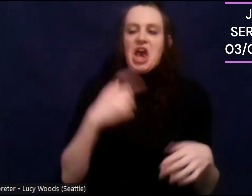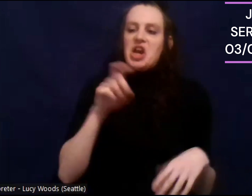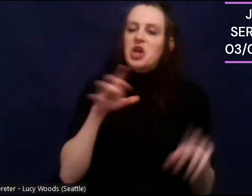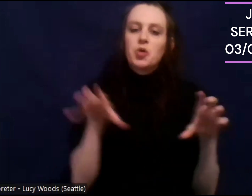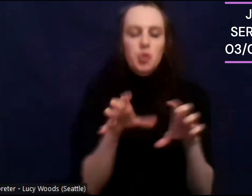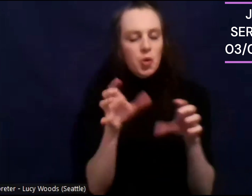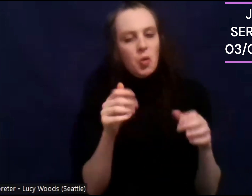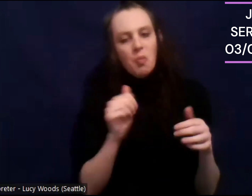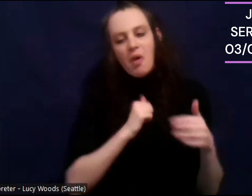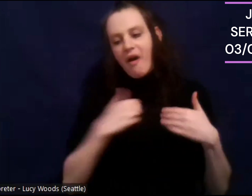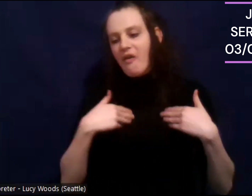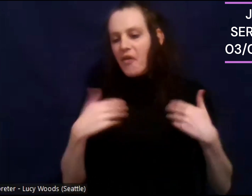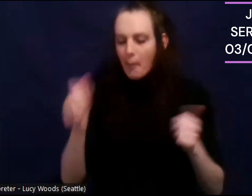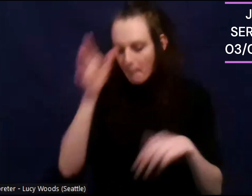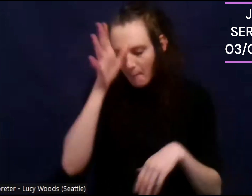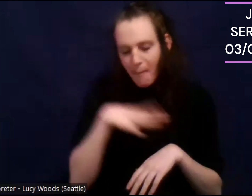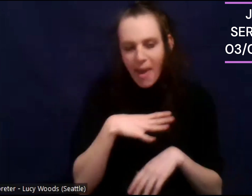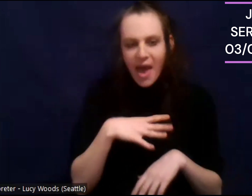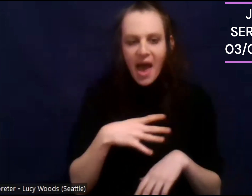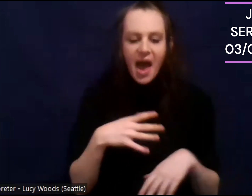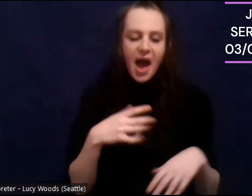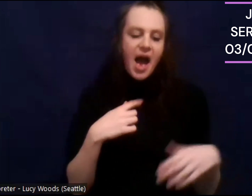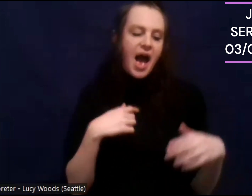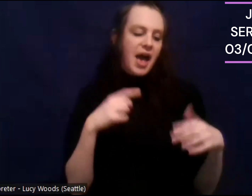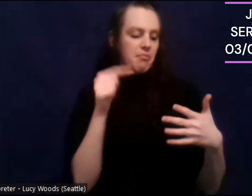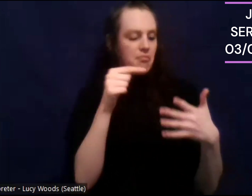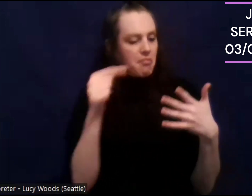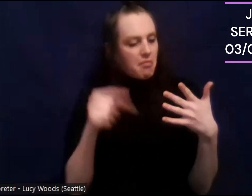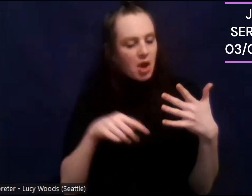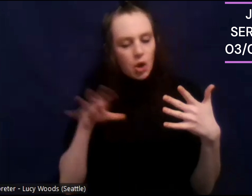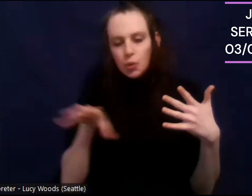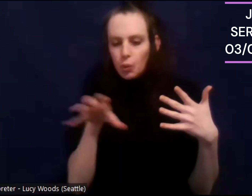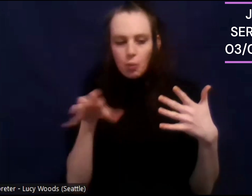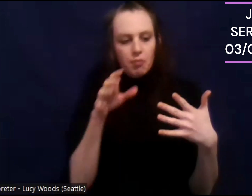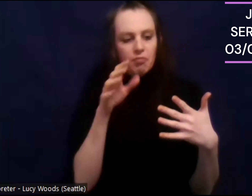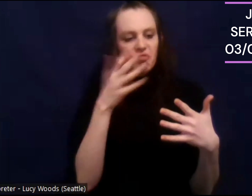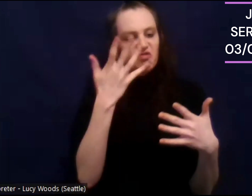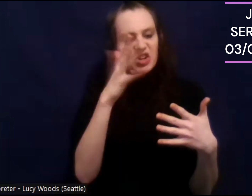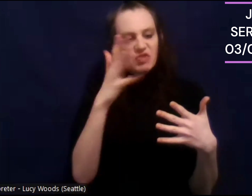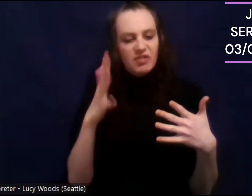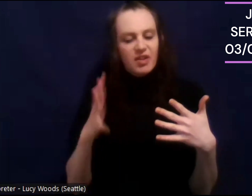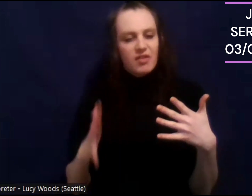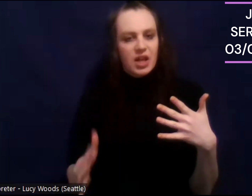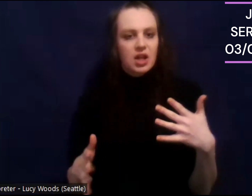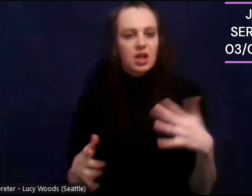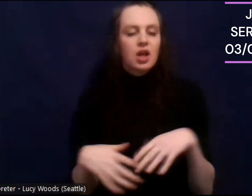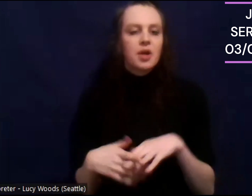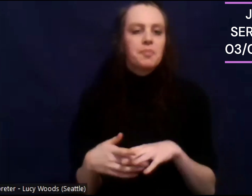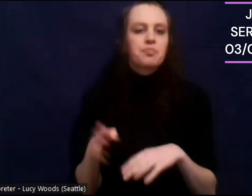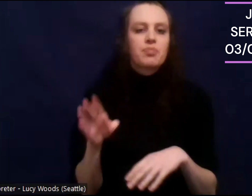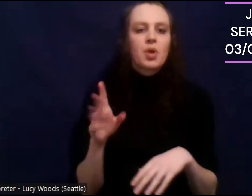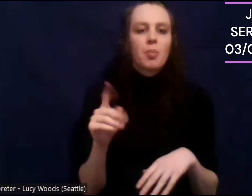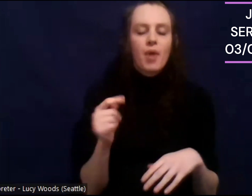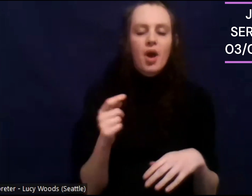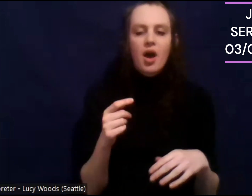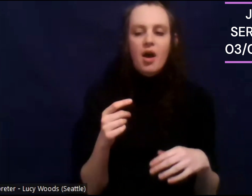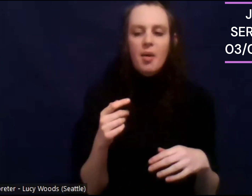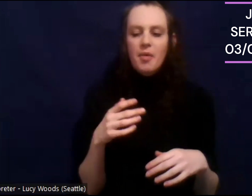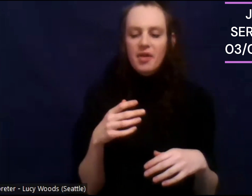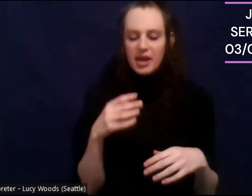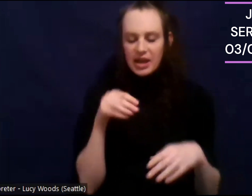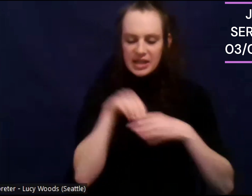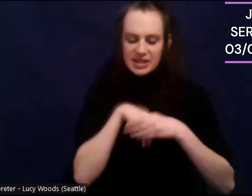man, I was doing, but I felt shattered on the inside. All of that insidiousness came back. All of that,